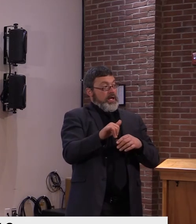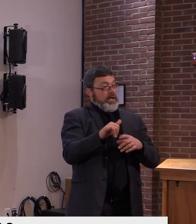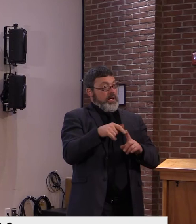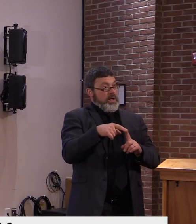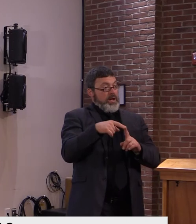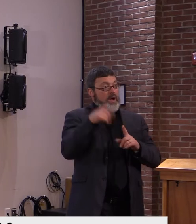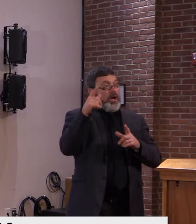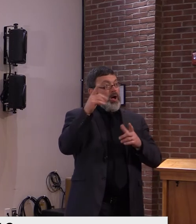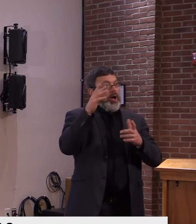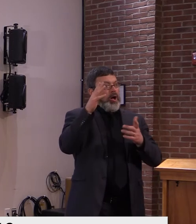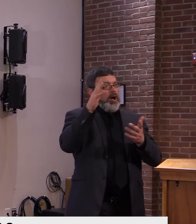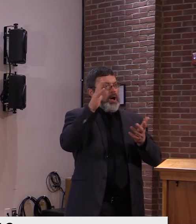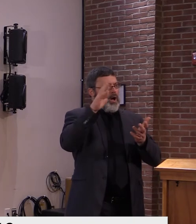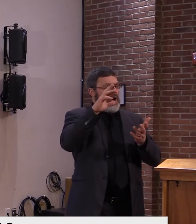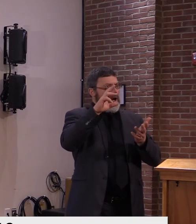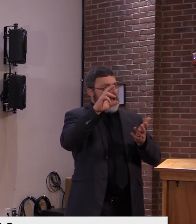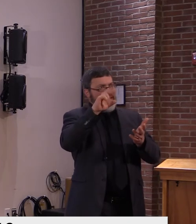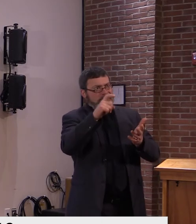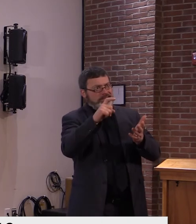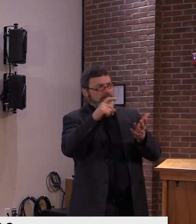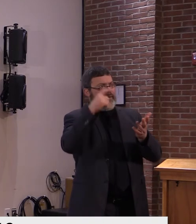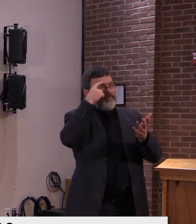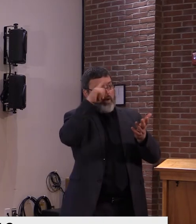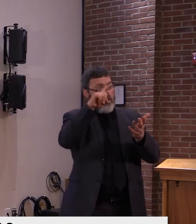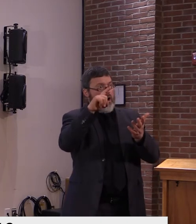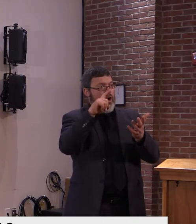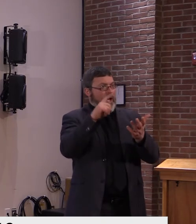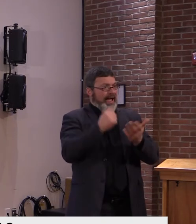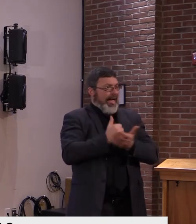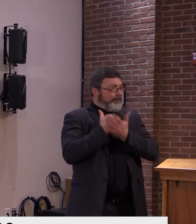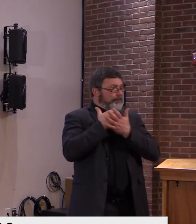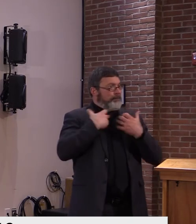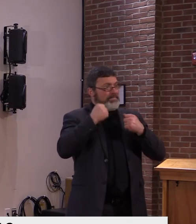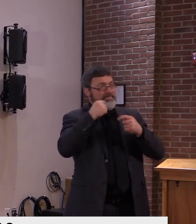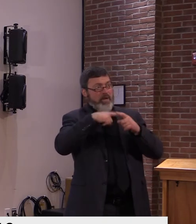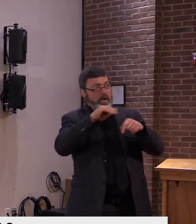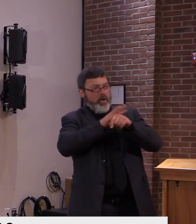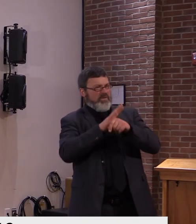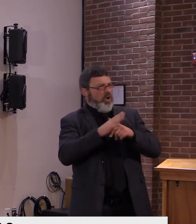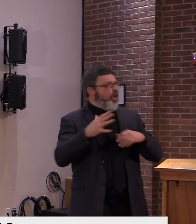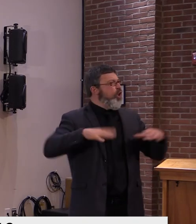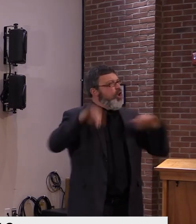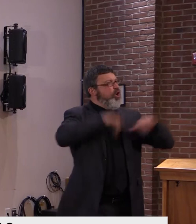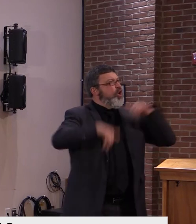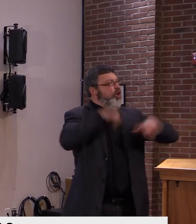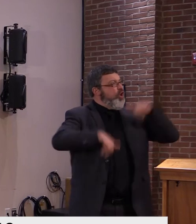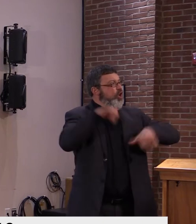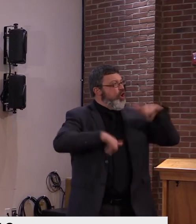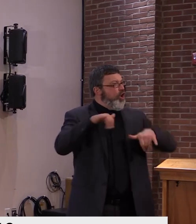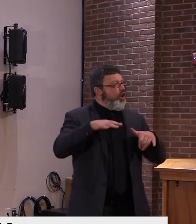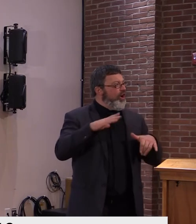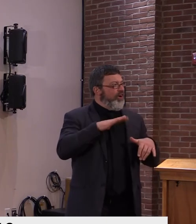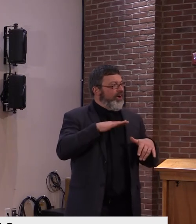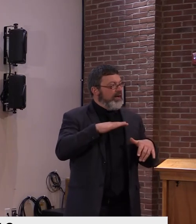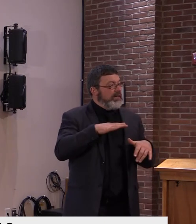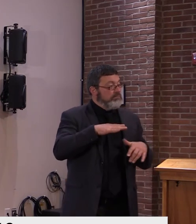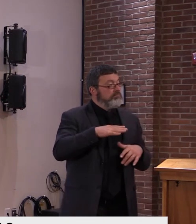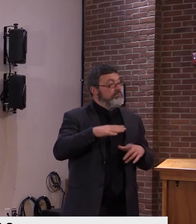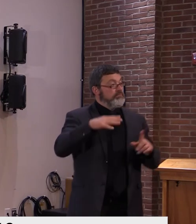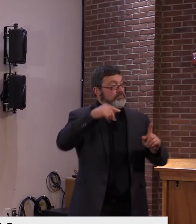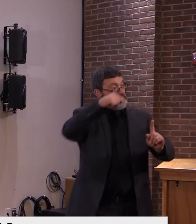with mild to moderate COVID illness who are not in the hospital from ever having to get to the